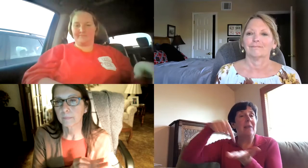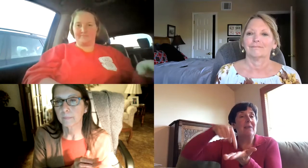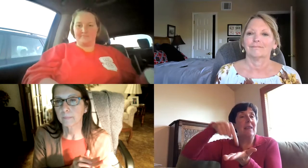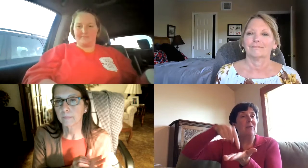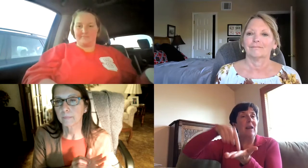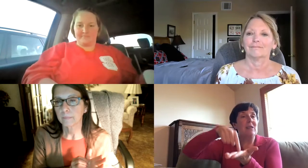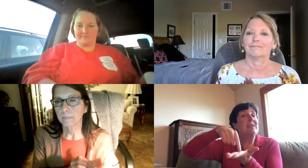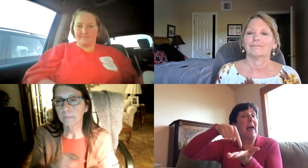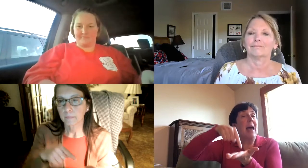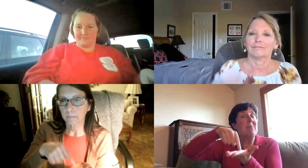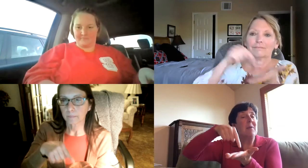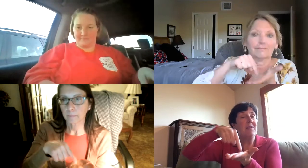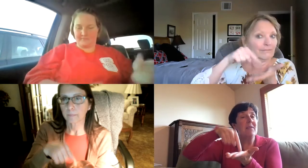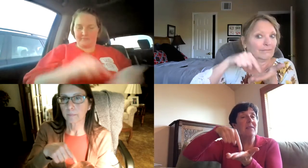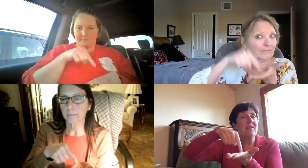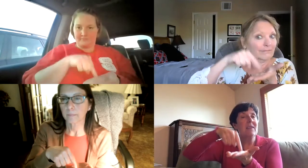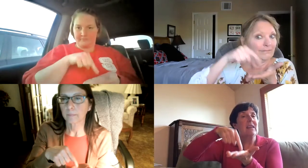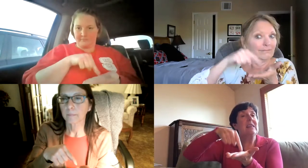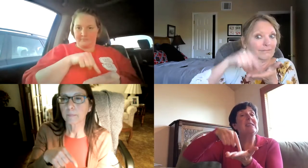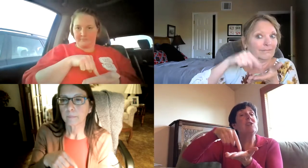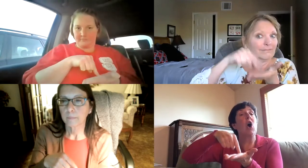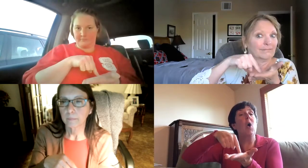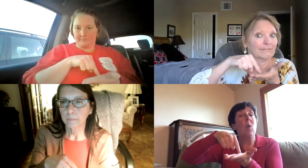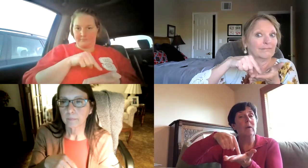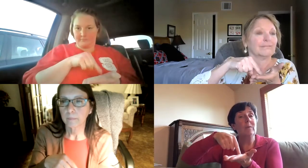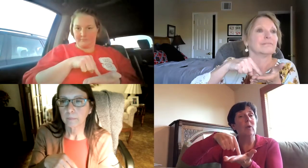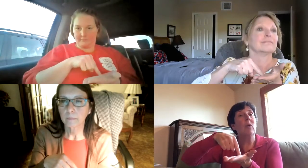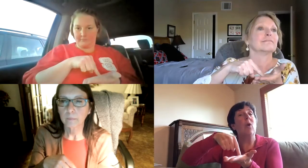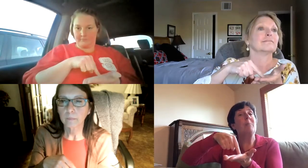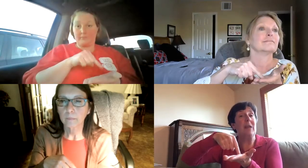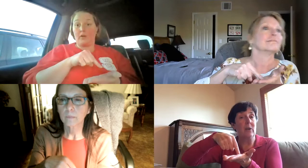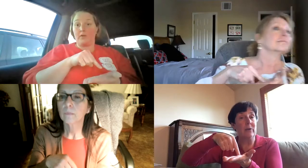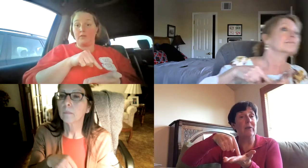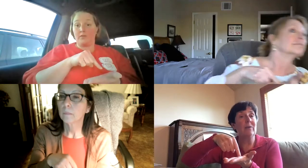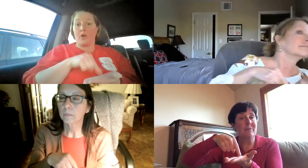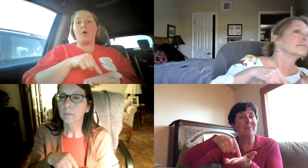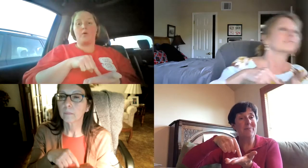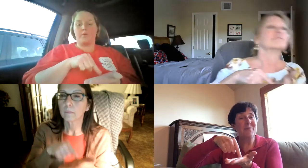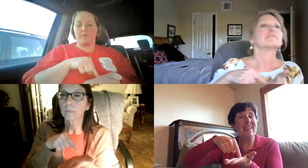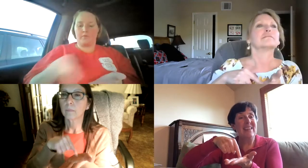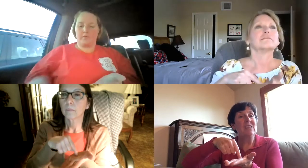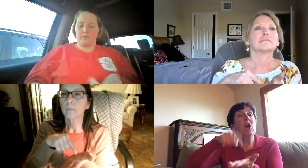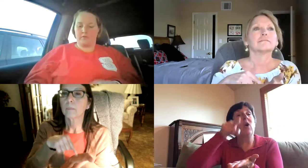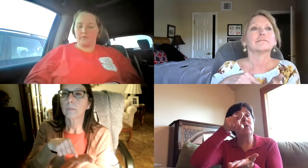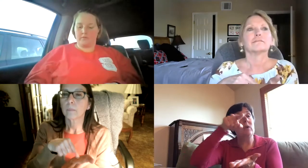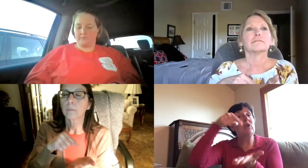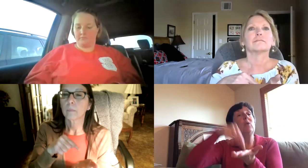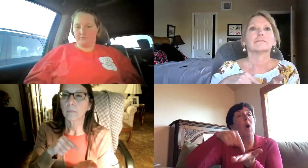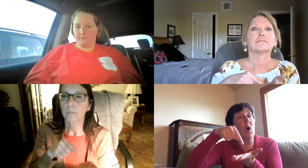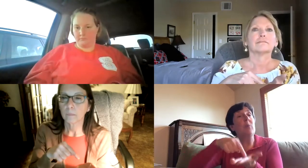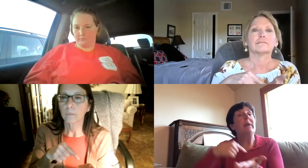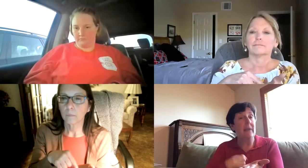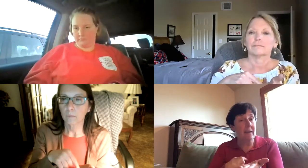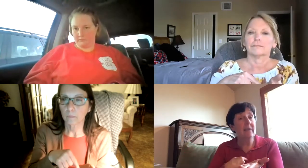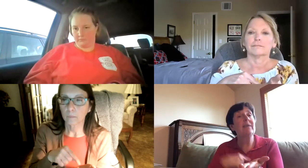And then if I just tap, this is owe or bills. So you